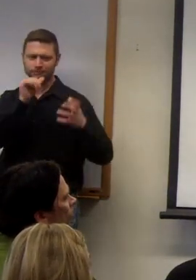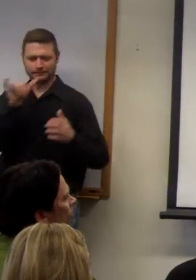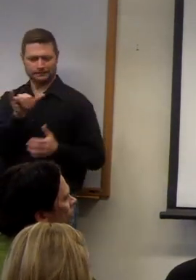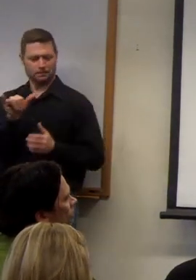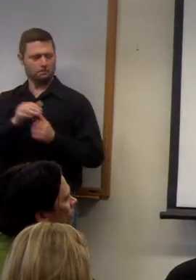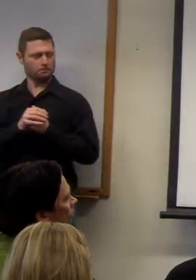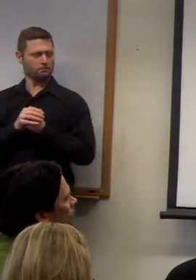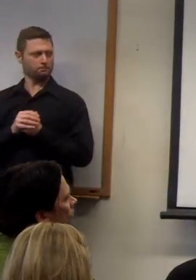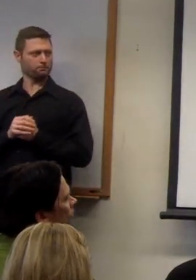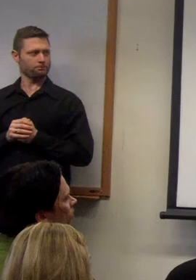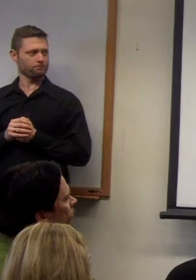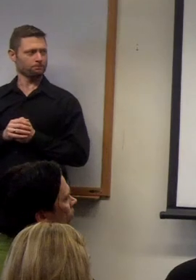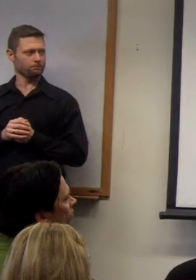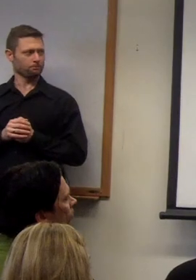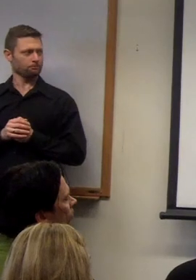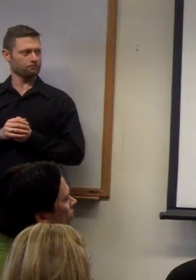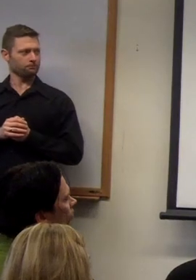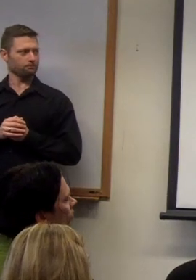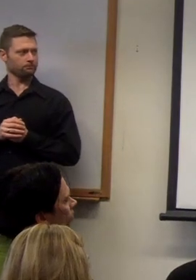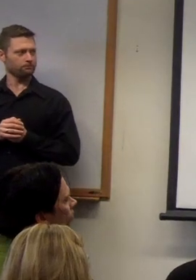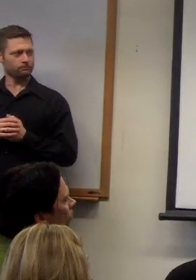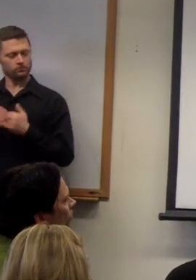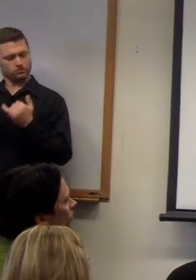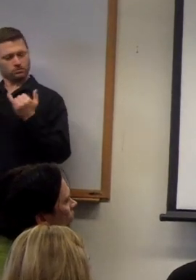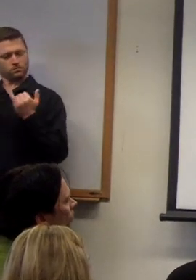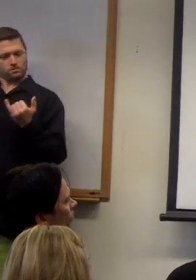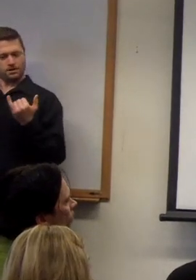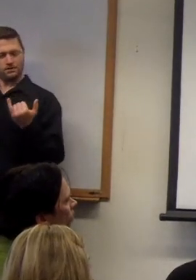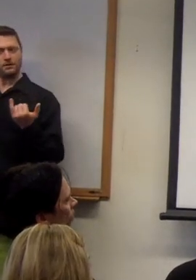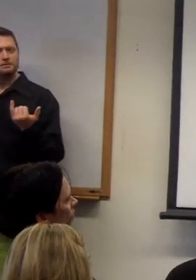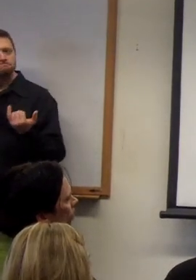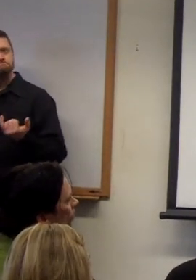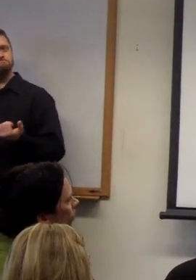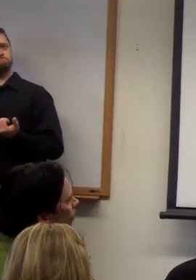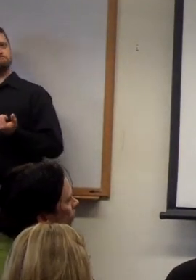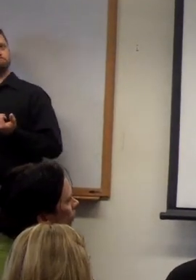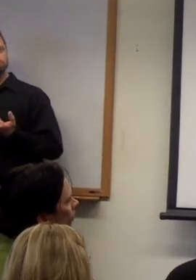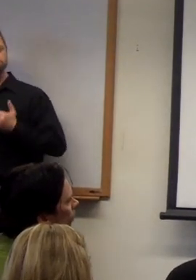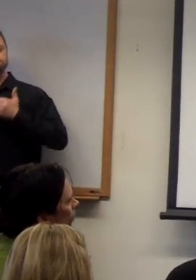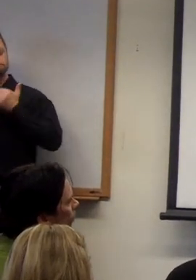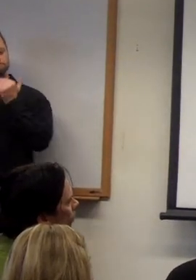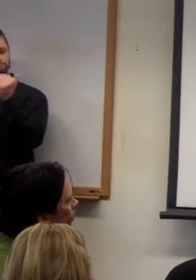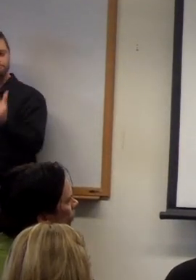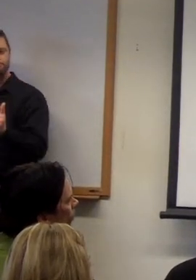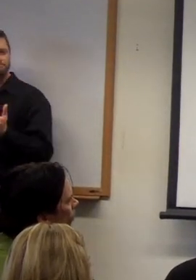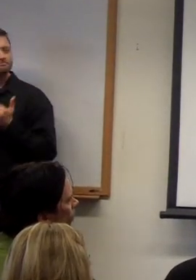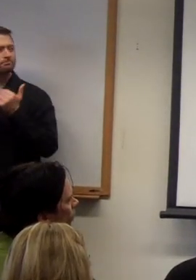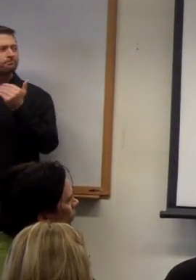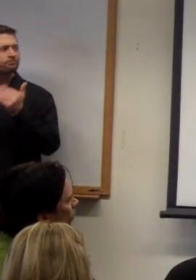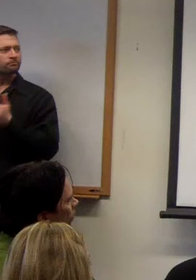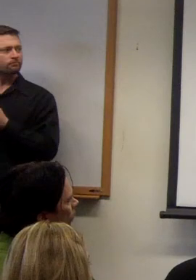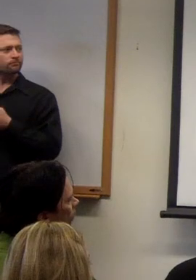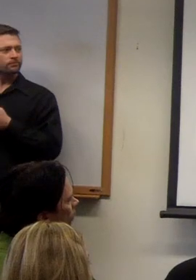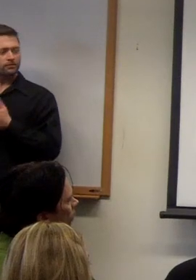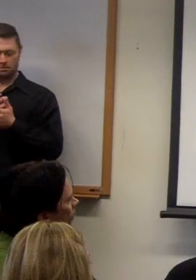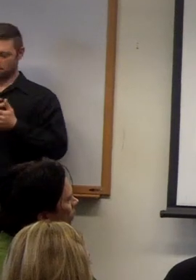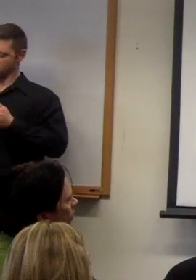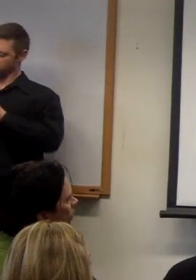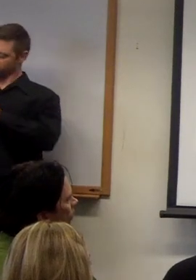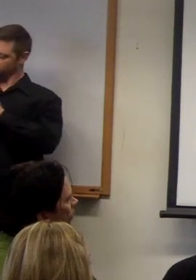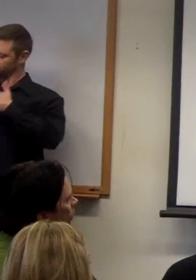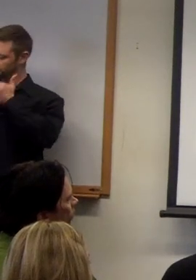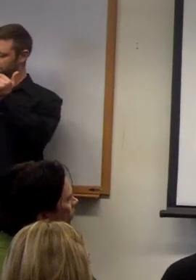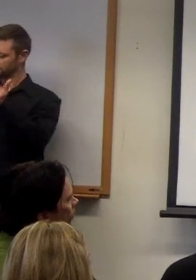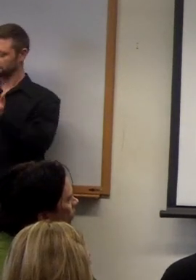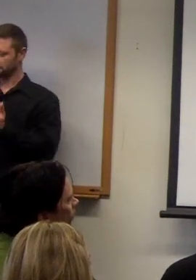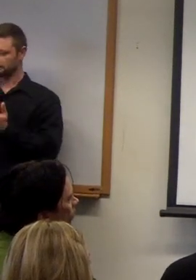You know? And so what I'm realizing now is that all my life, kind of being buffeted along with these couple of experiences here and there where I